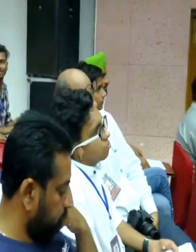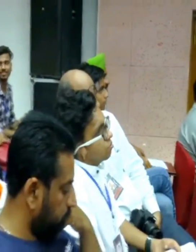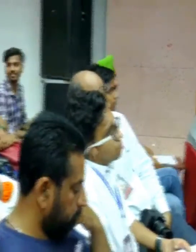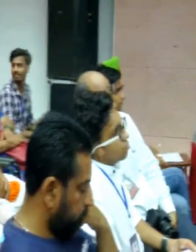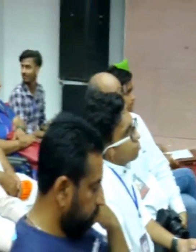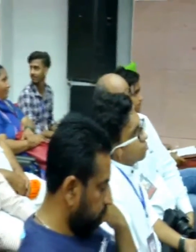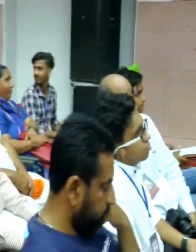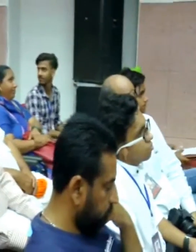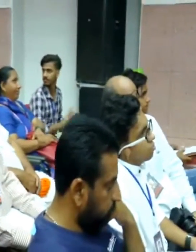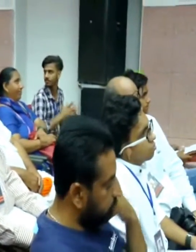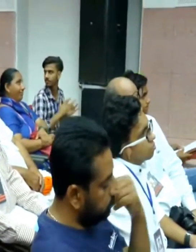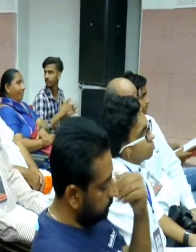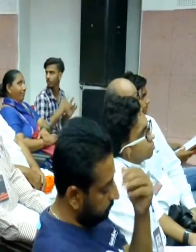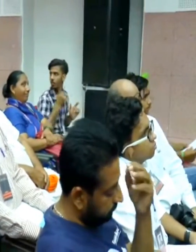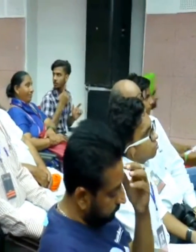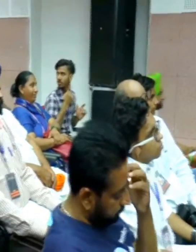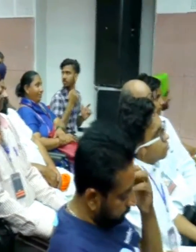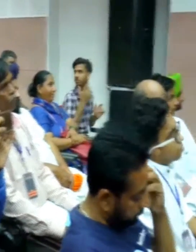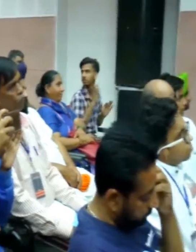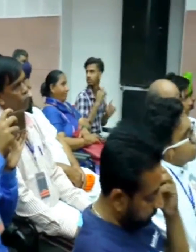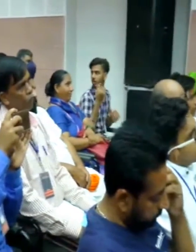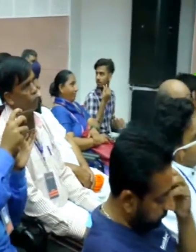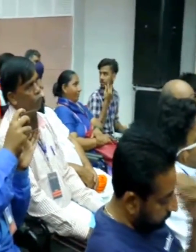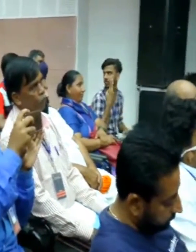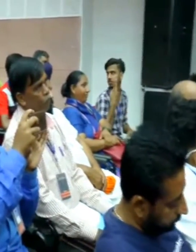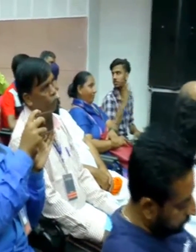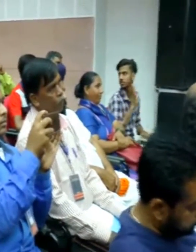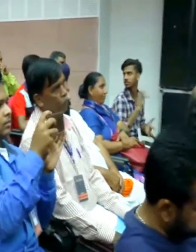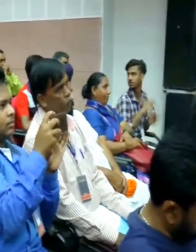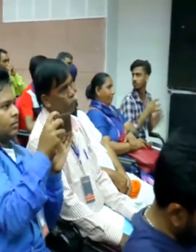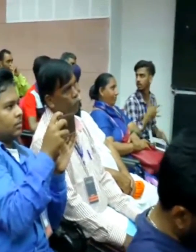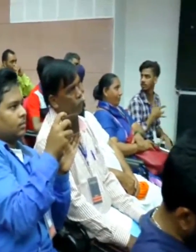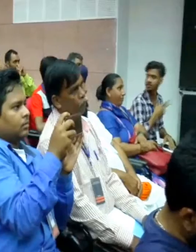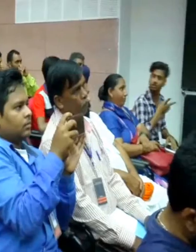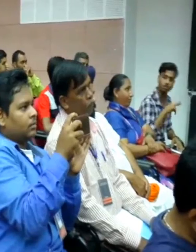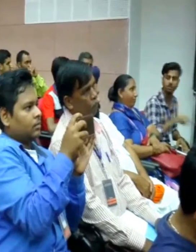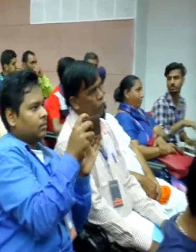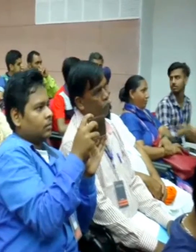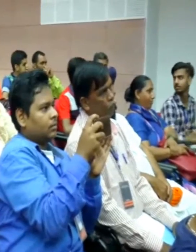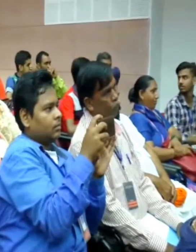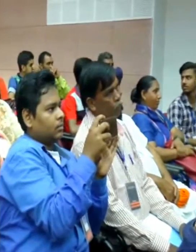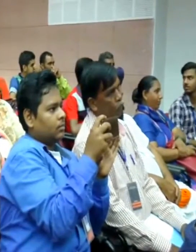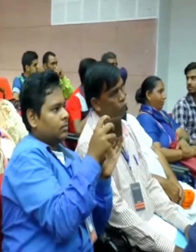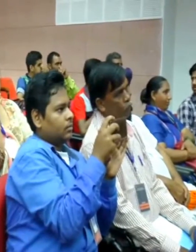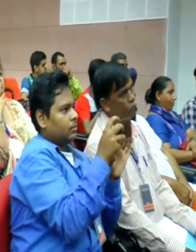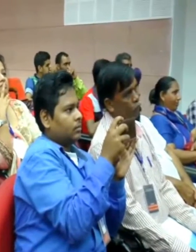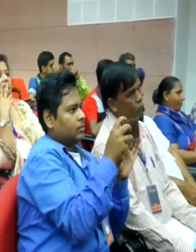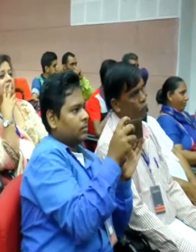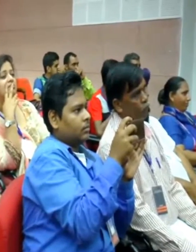Divyangjan are using computers and IT. That is the main motivation